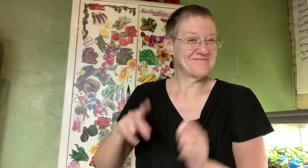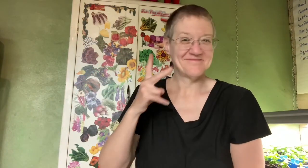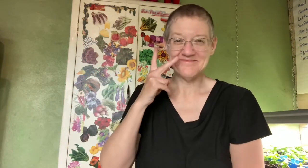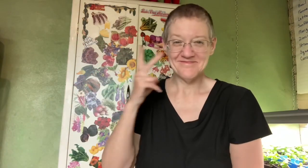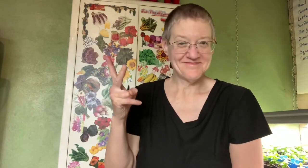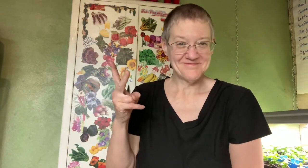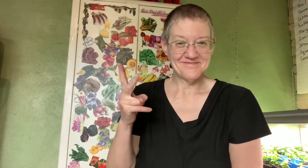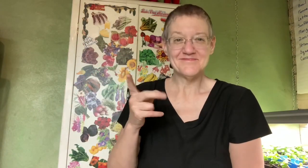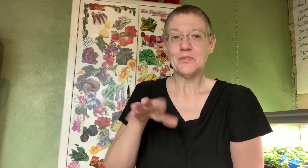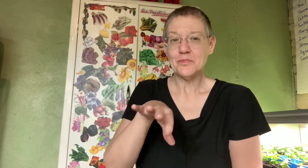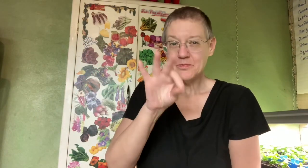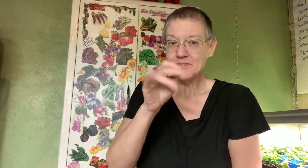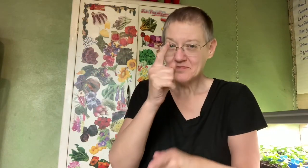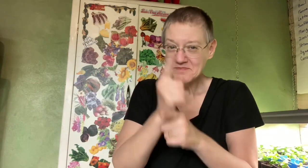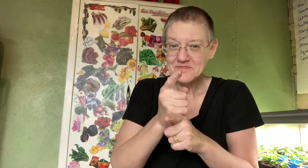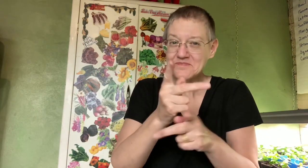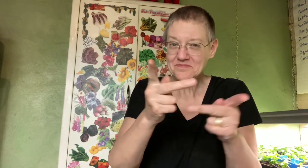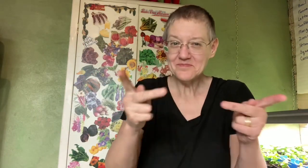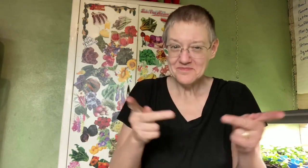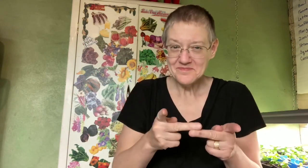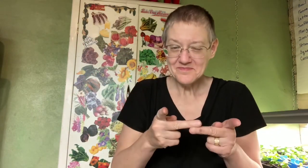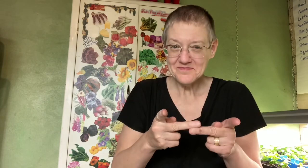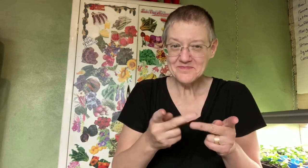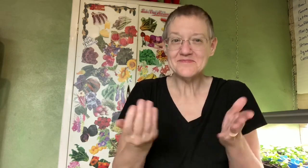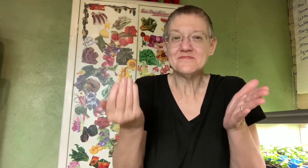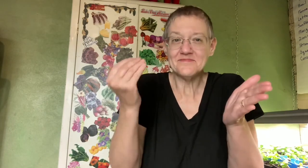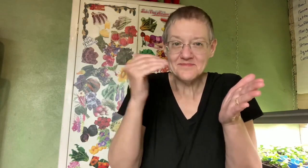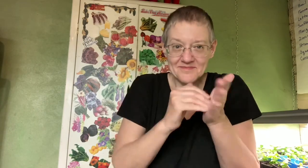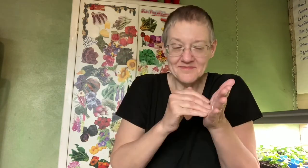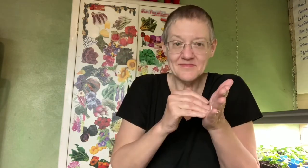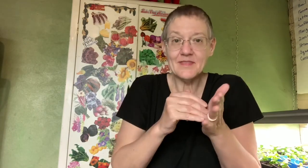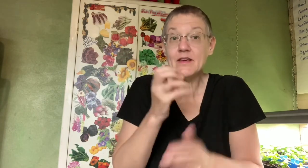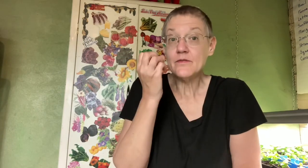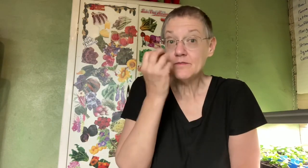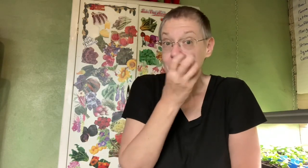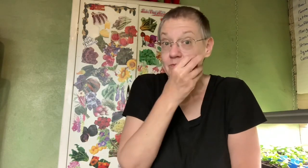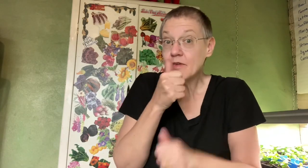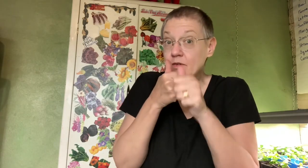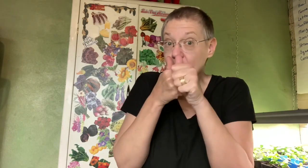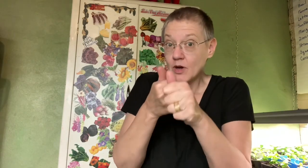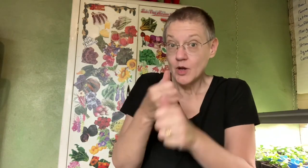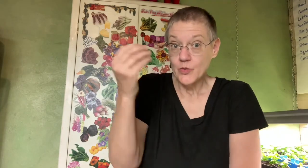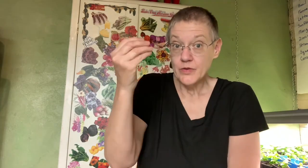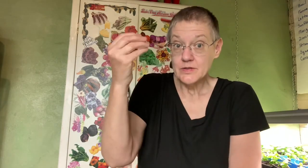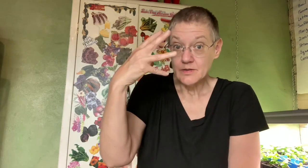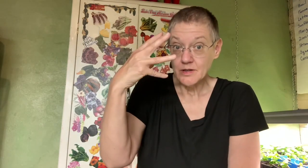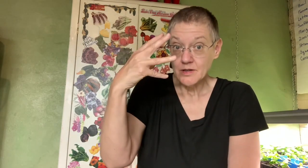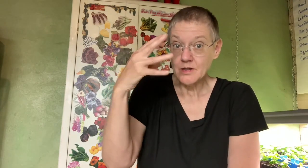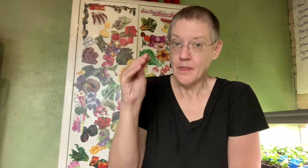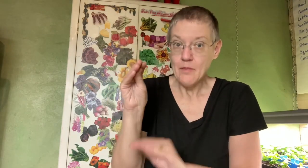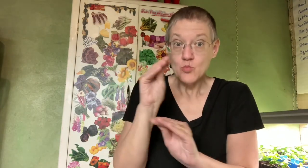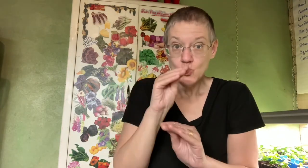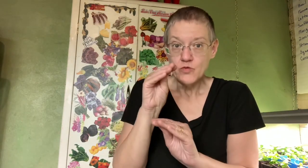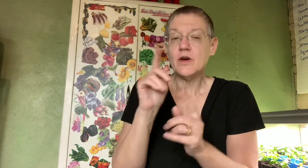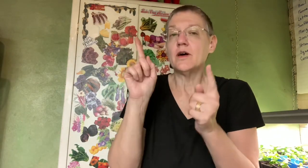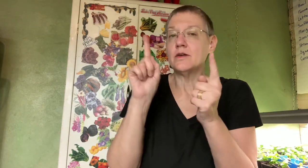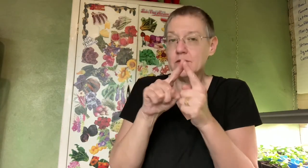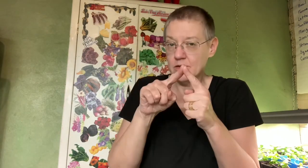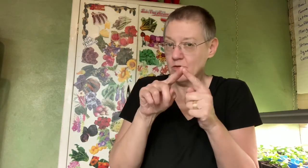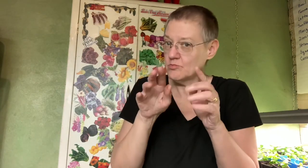I'm not going to be able to enjoy the open flowers. So you need to pick the right space. So again, as the blooms